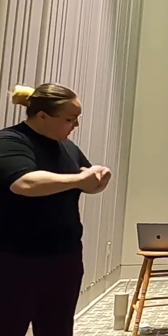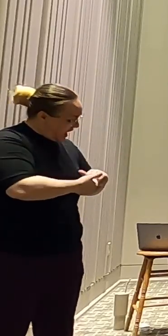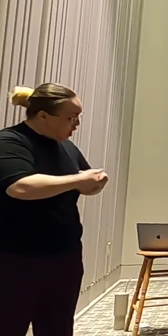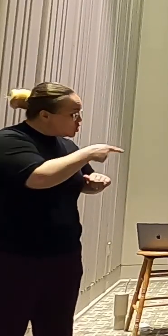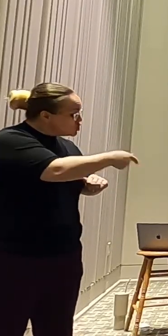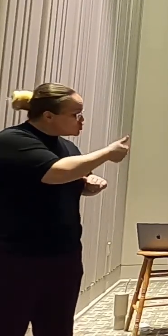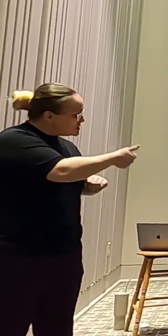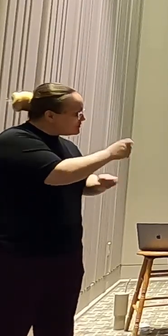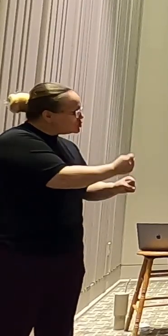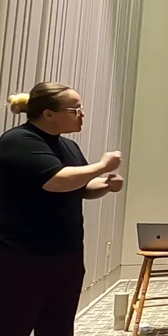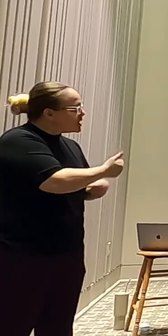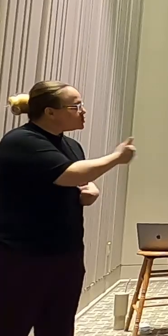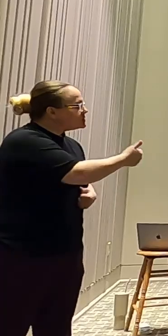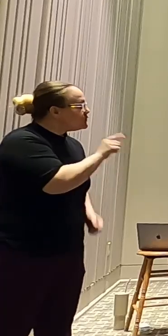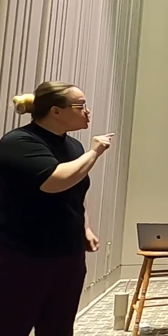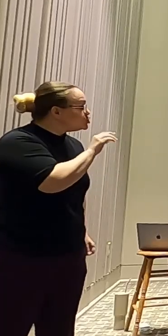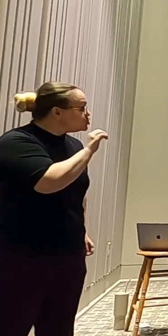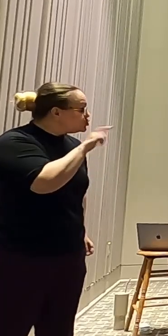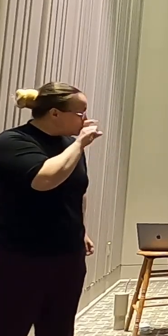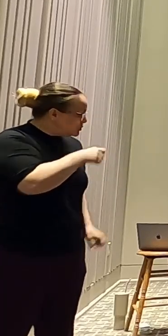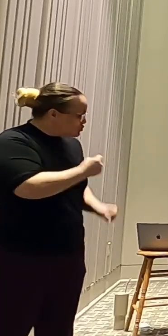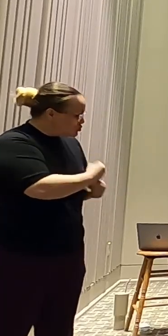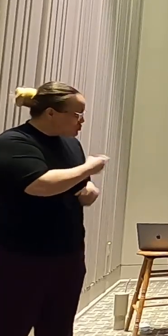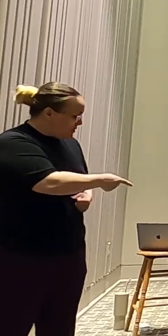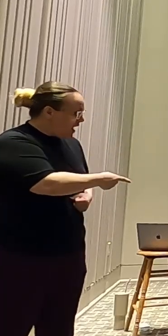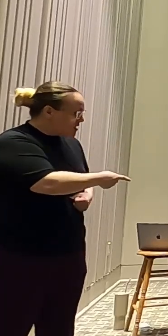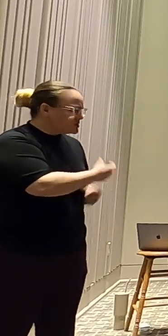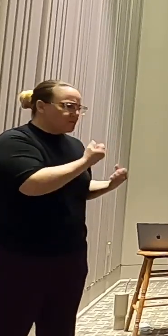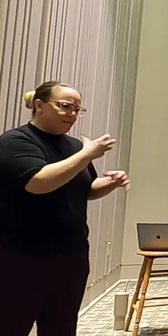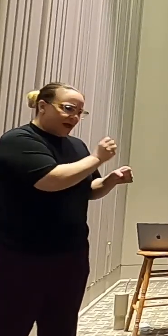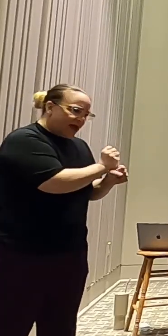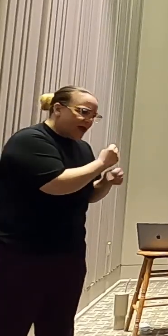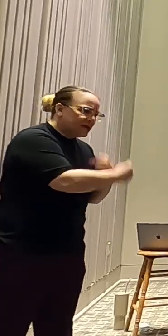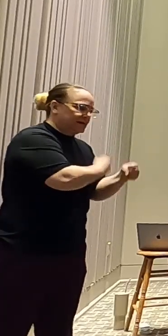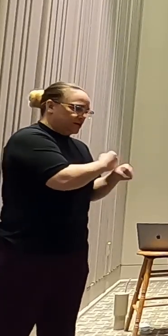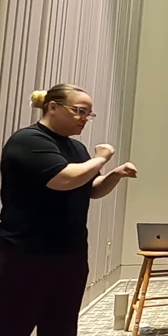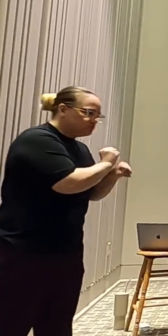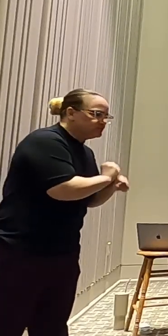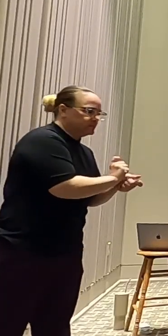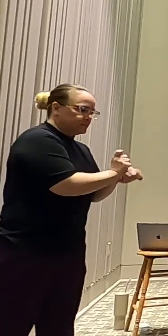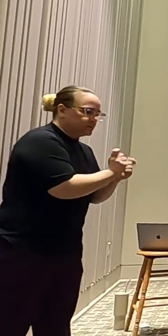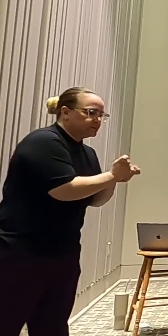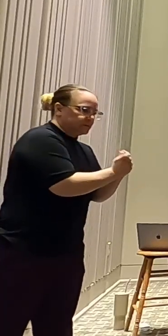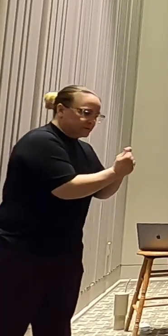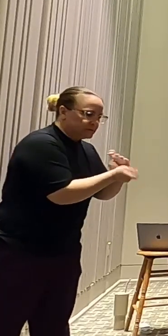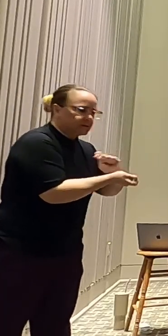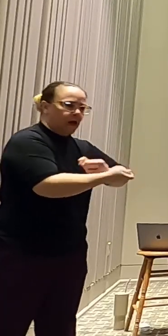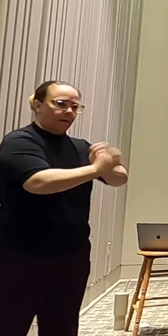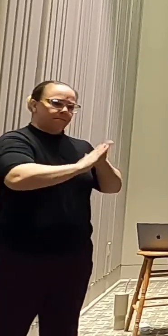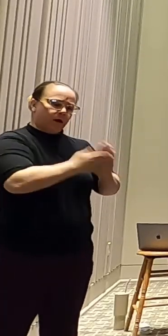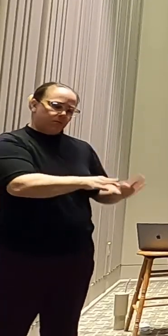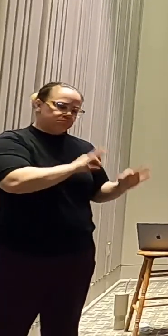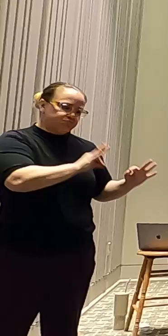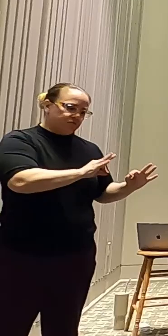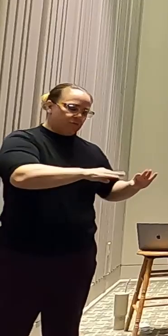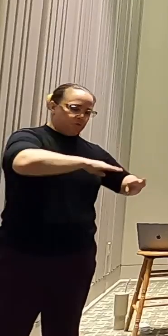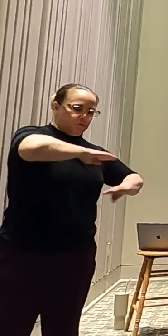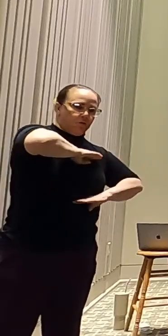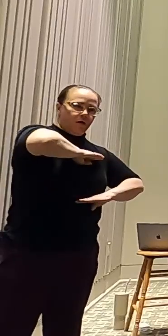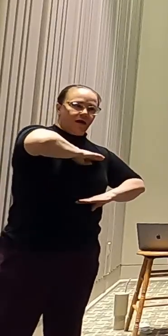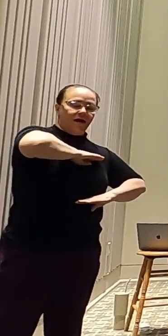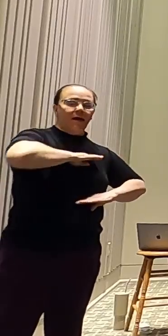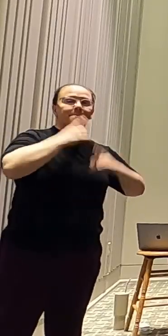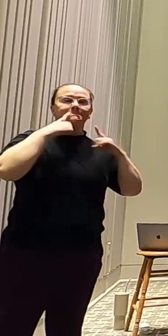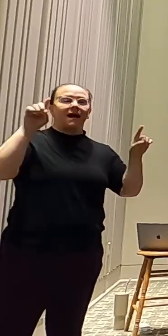had to make his own tools. And after many years of perfecting his tools, Stan finally was able to begin